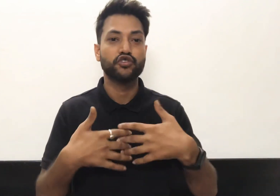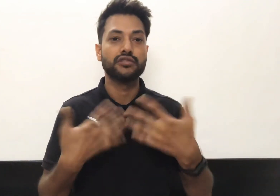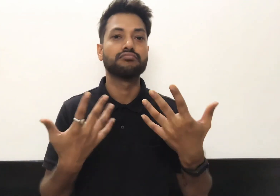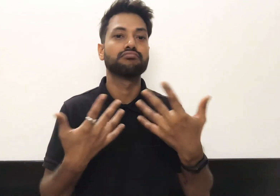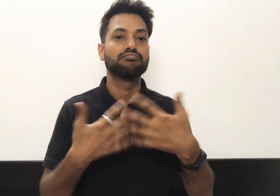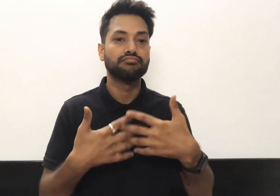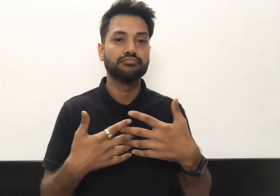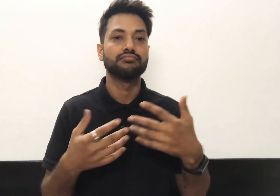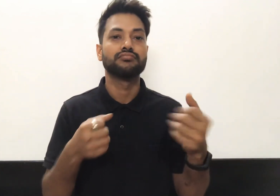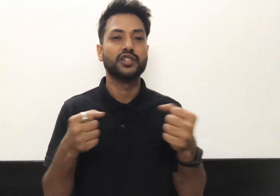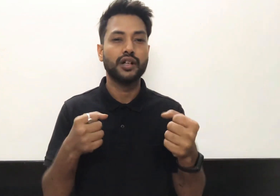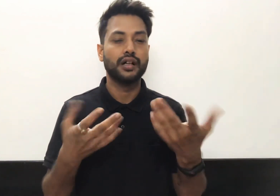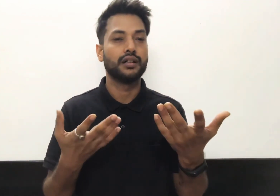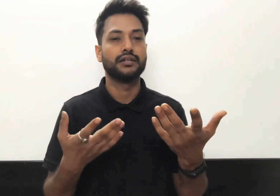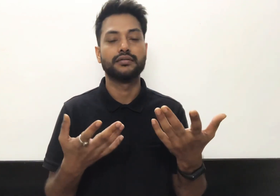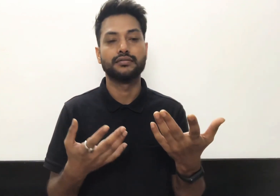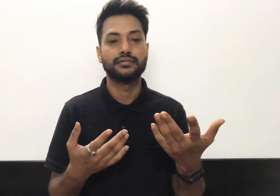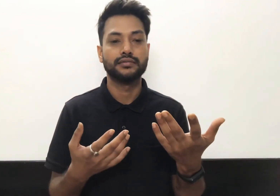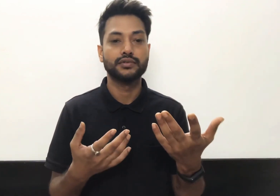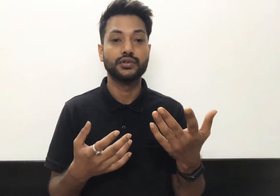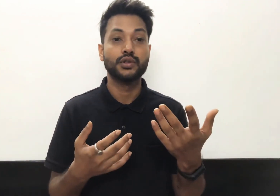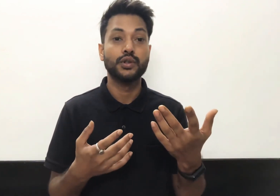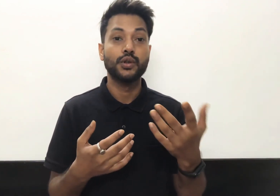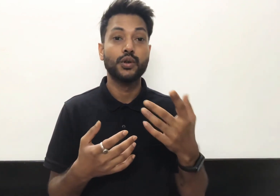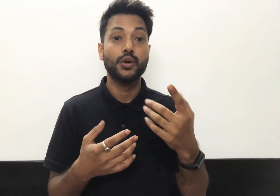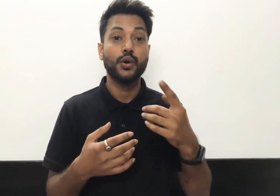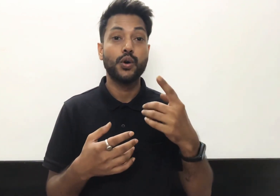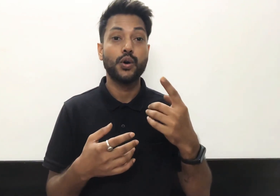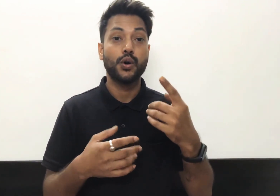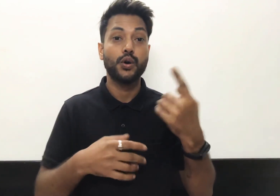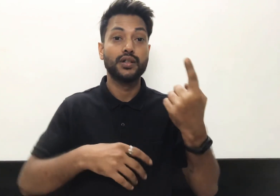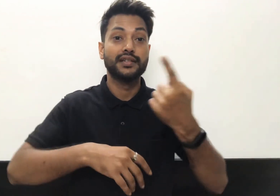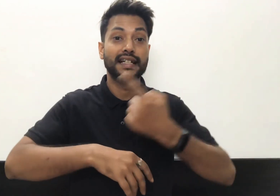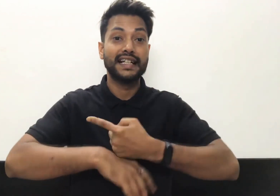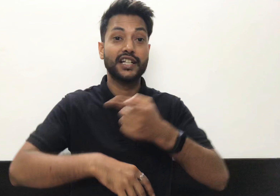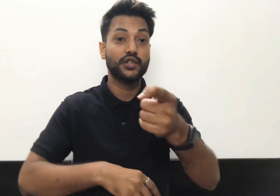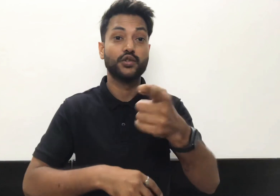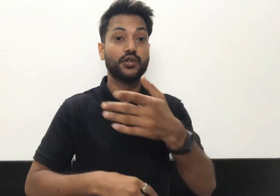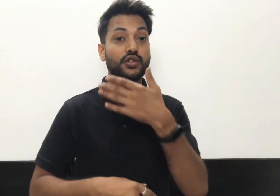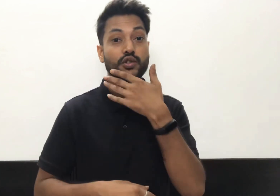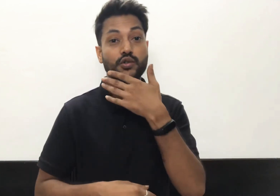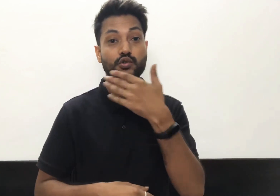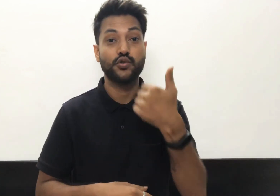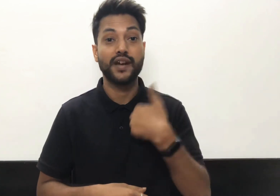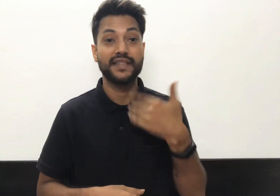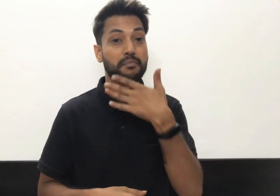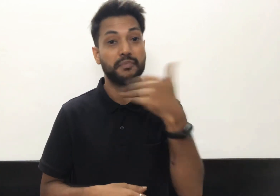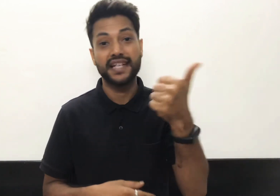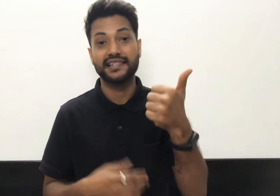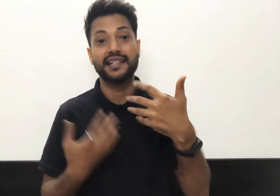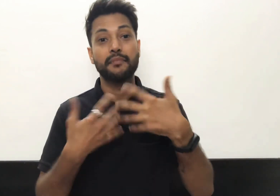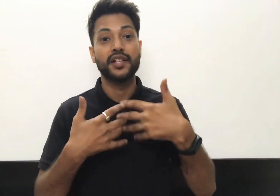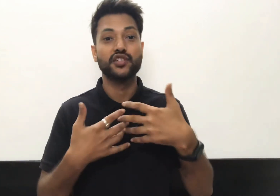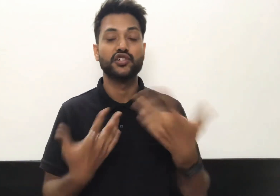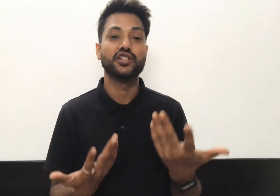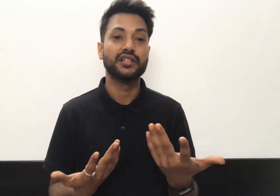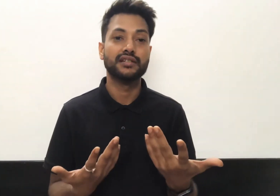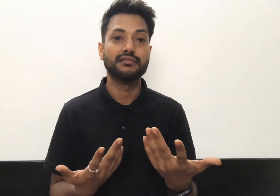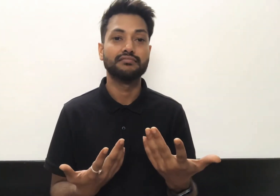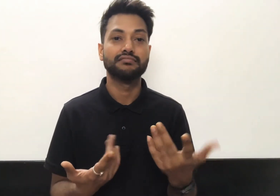so that on the grid, you are at least one of the best machines parked there. Because otherwise there's no point, it doesn't matter how